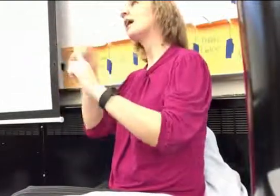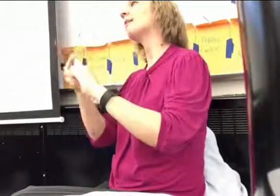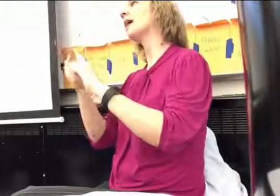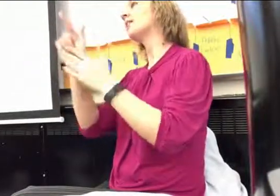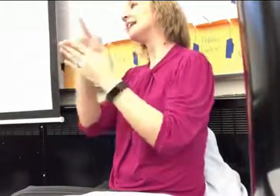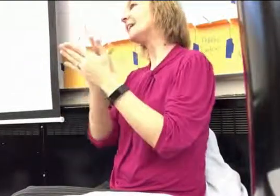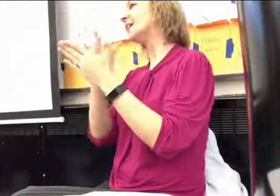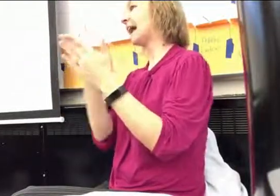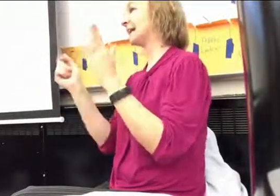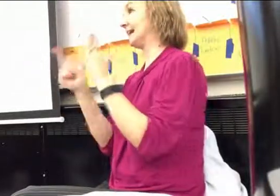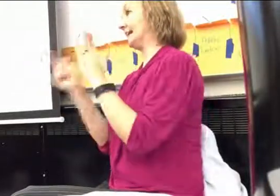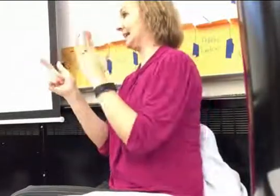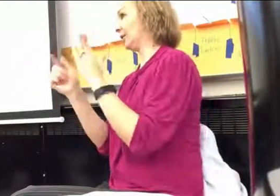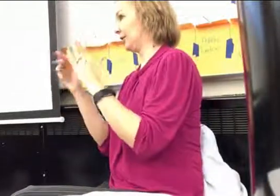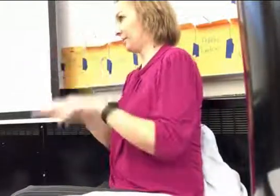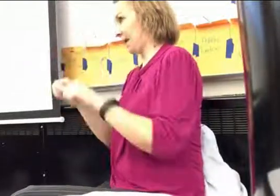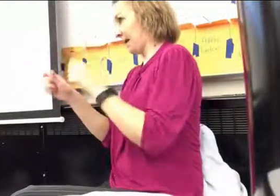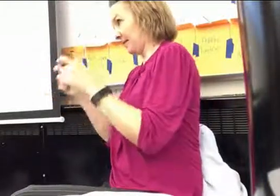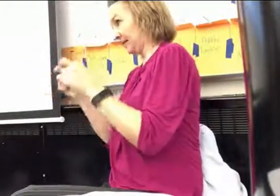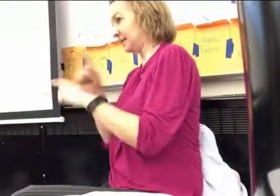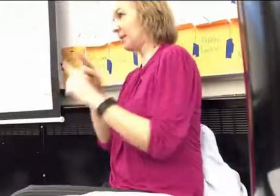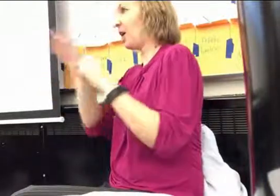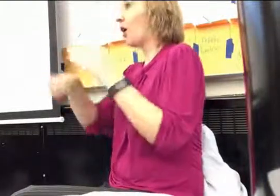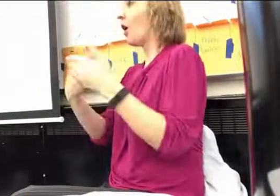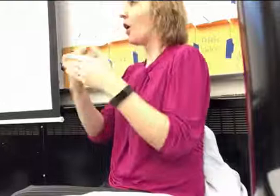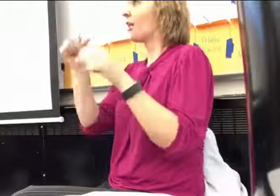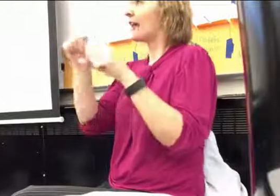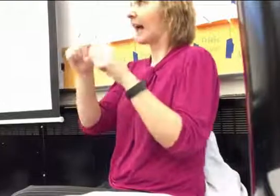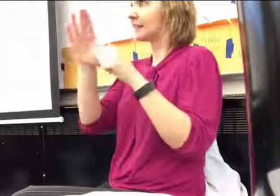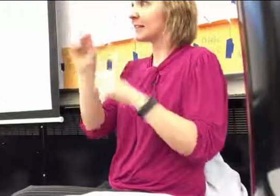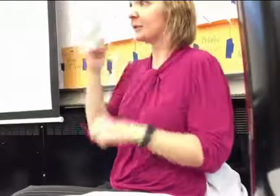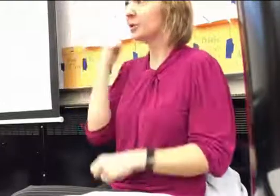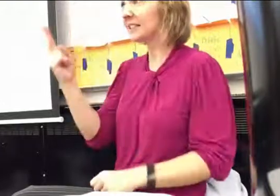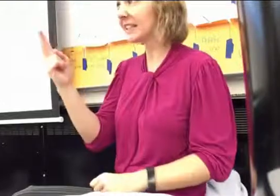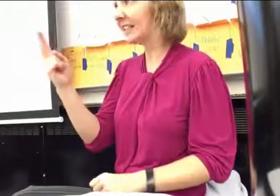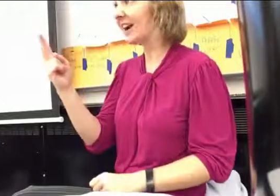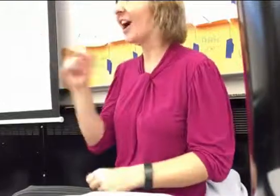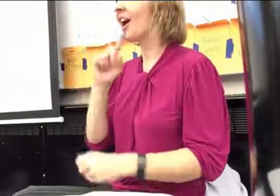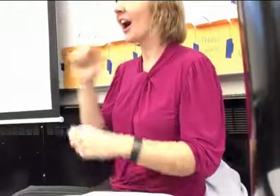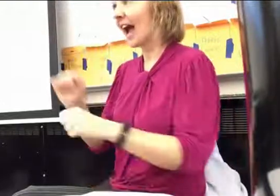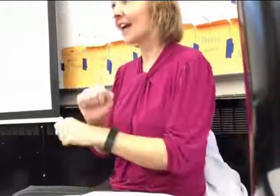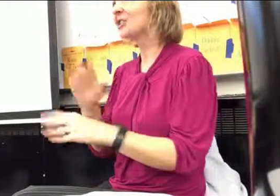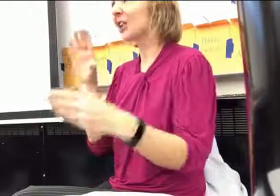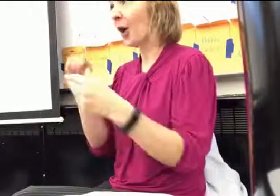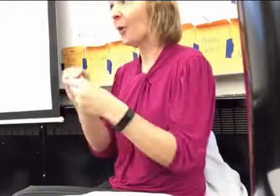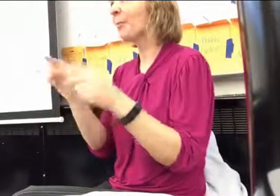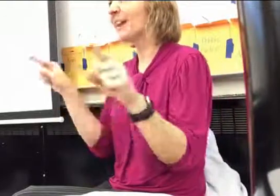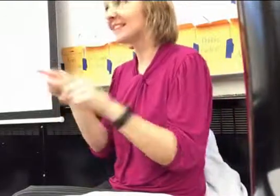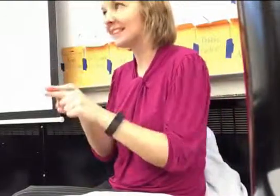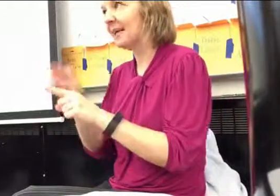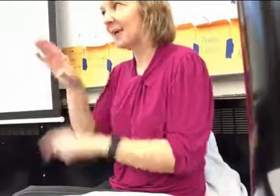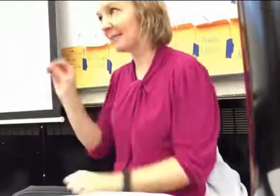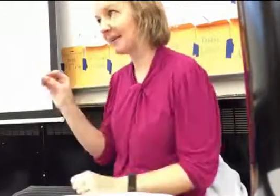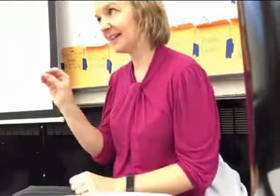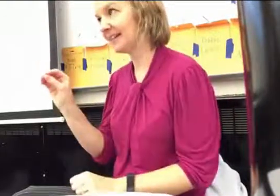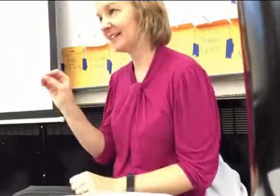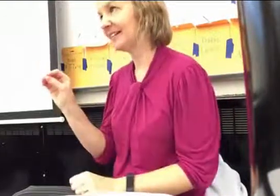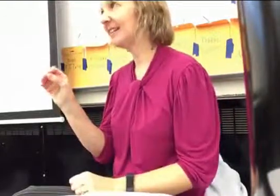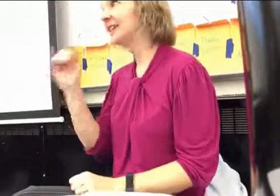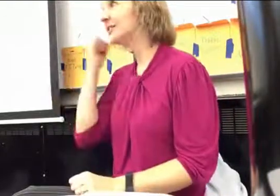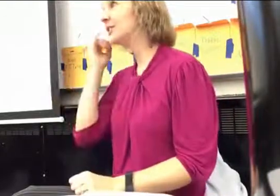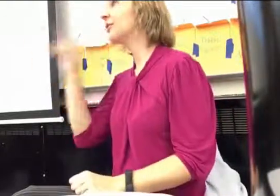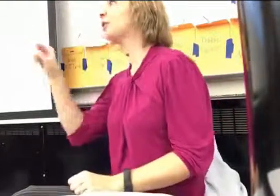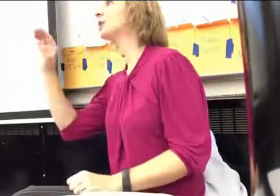and illegal monopolies. All of the gas companies that you see on this picture are actually owned by the same company. So if you're going over